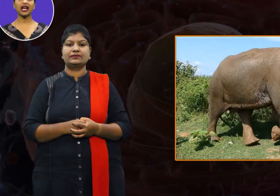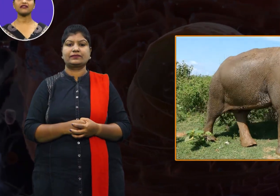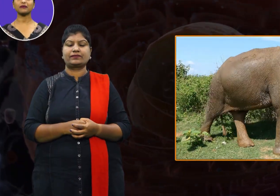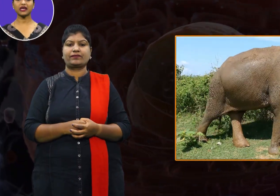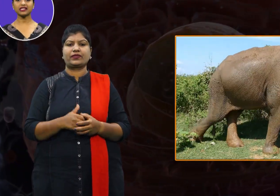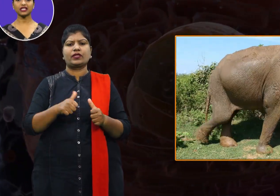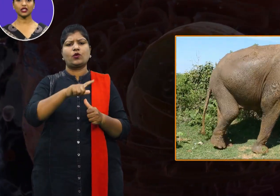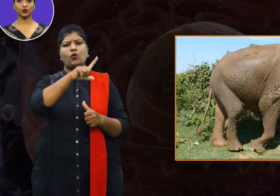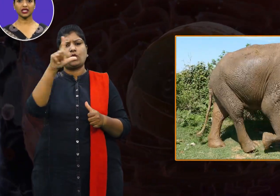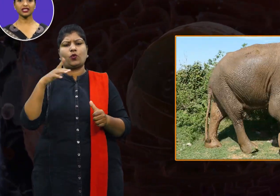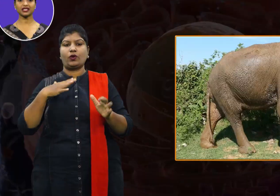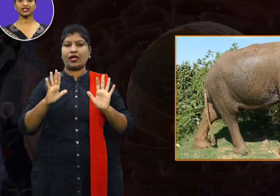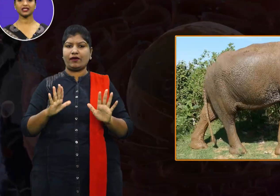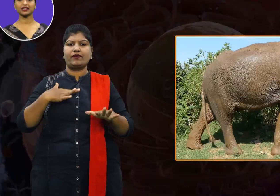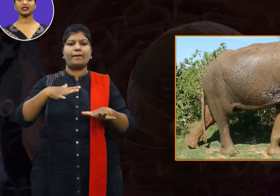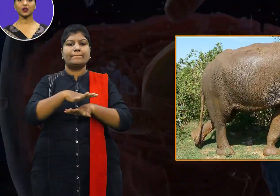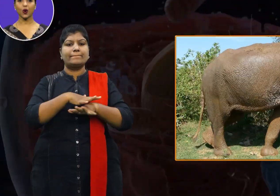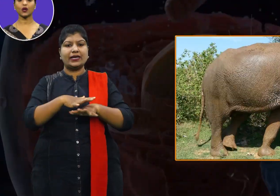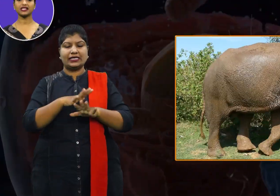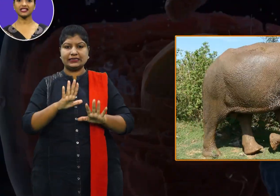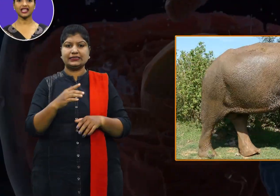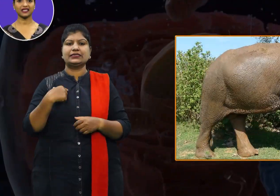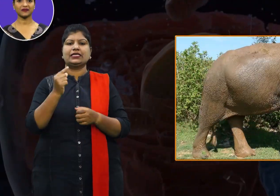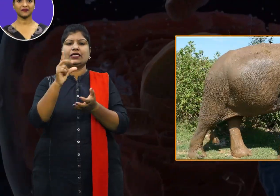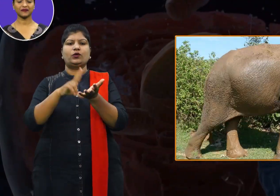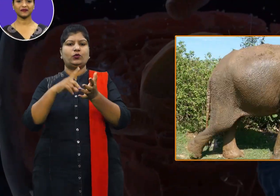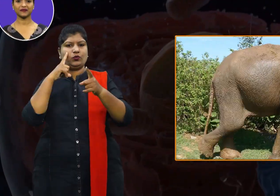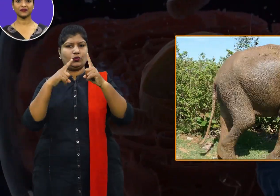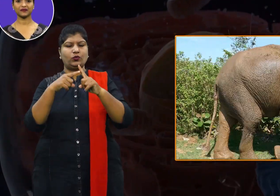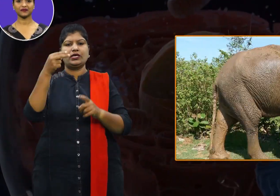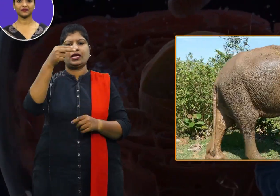all have a basic unit called cell.